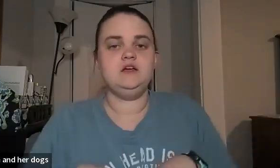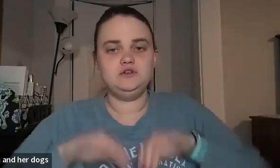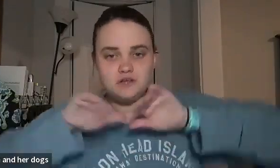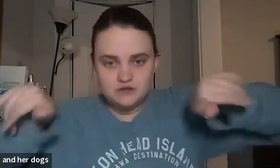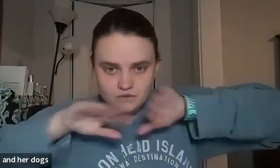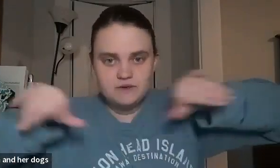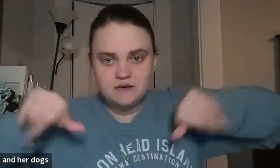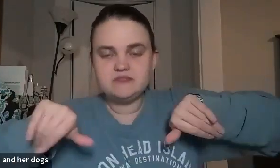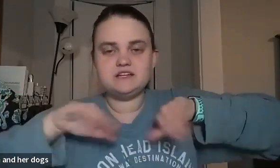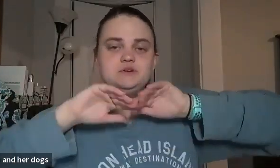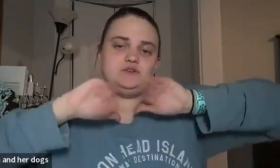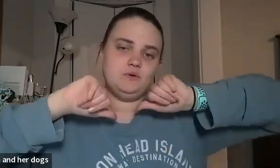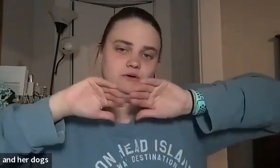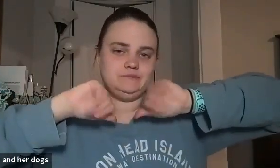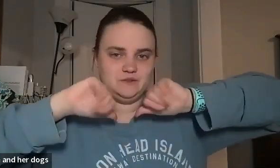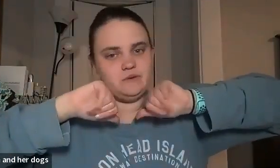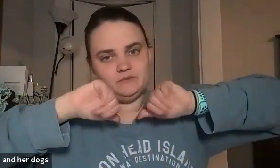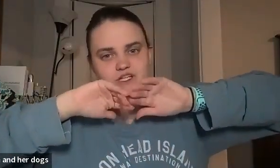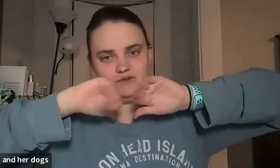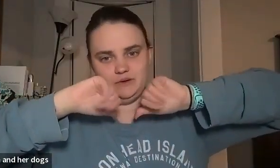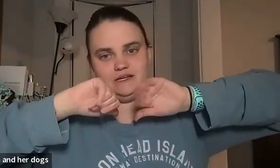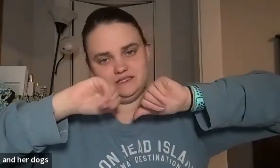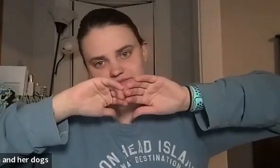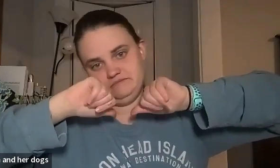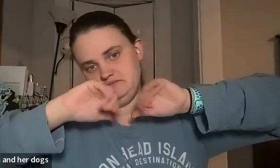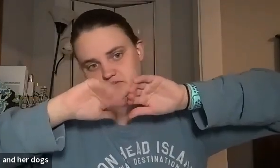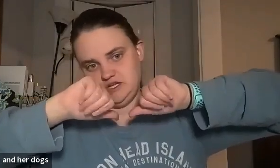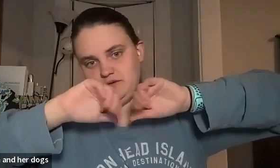You can go swimming with the actual motion or swimming, whichever way.